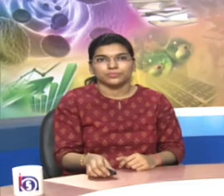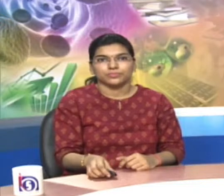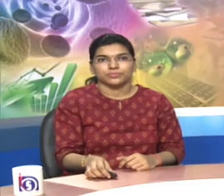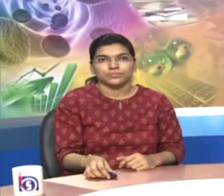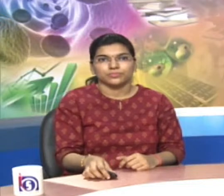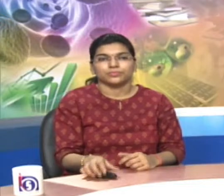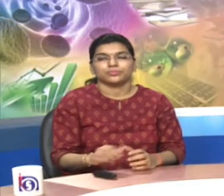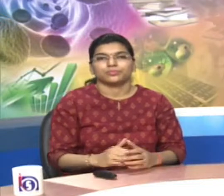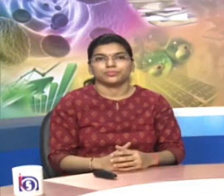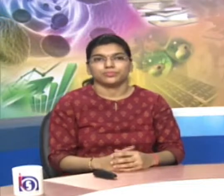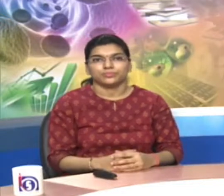up.